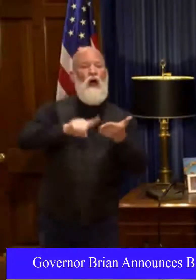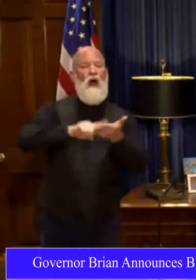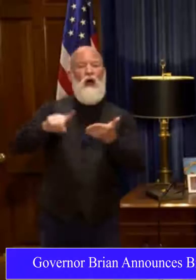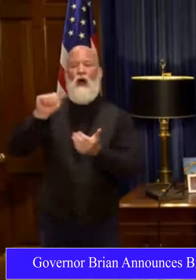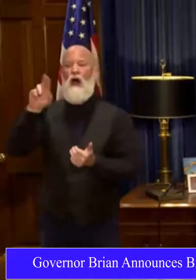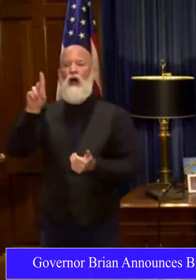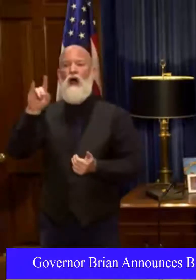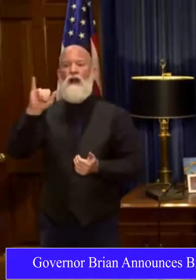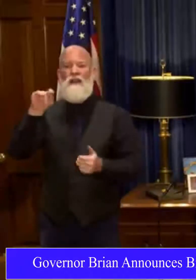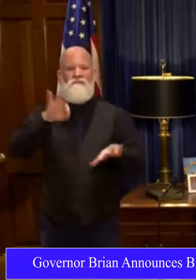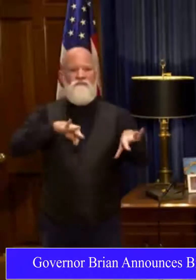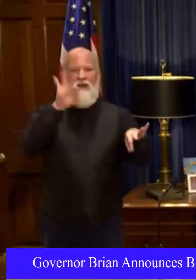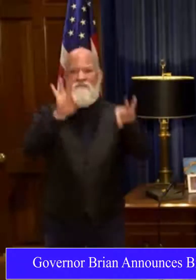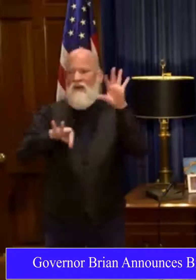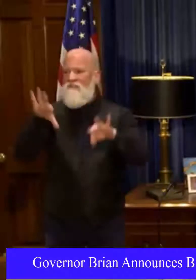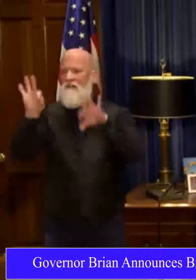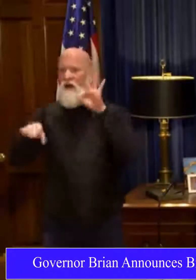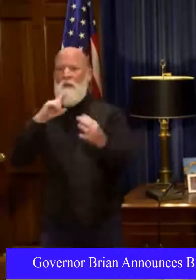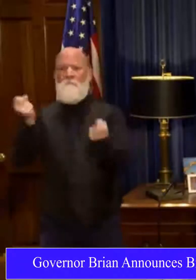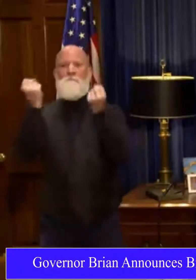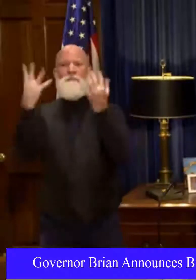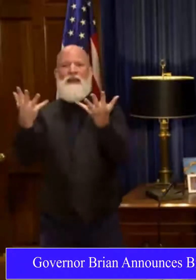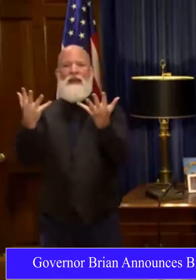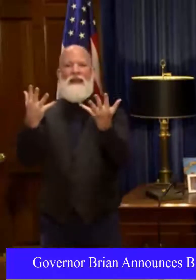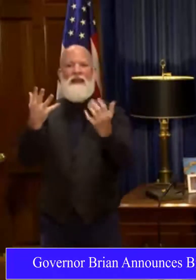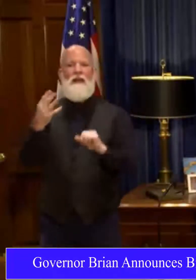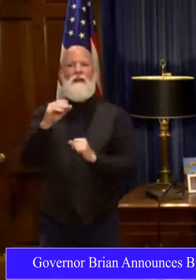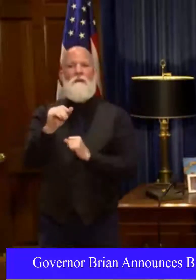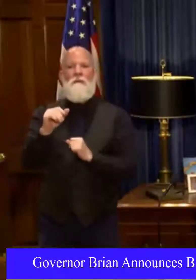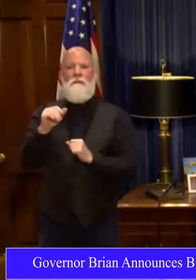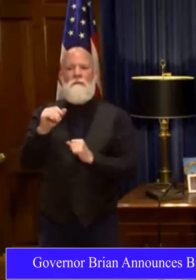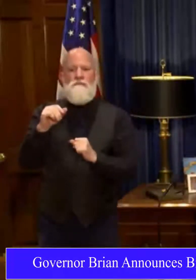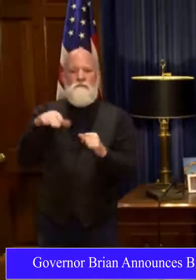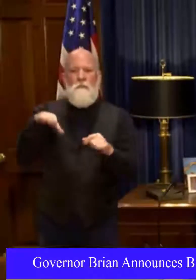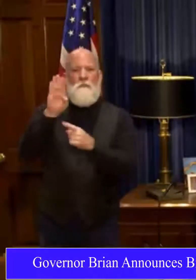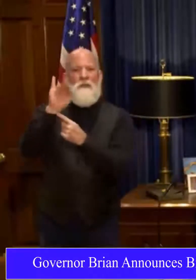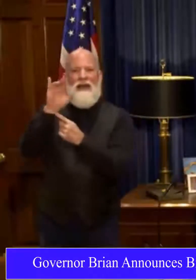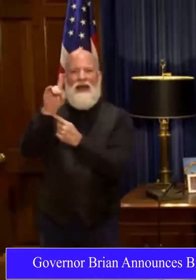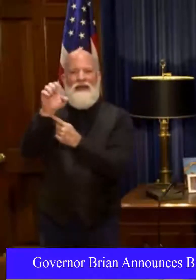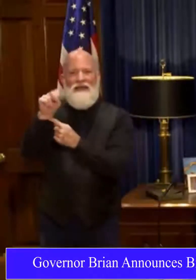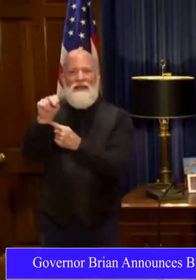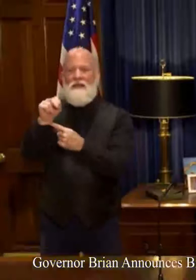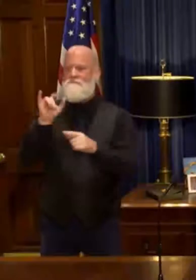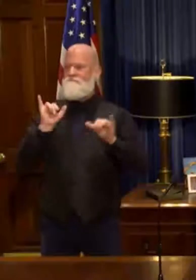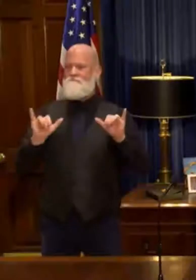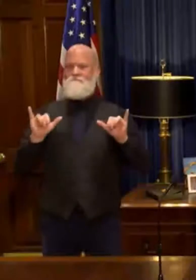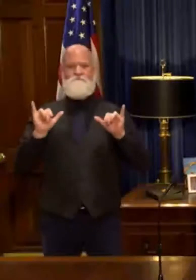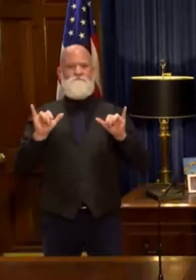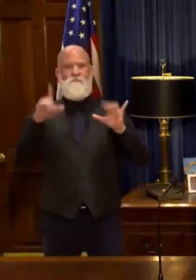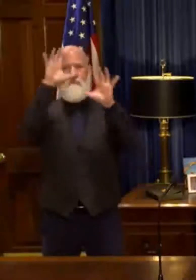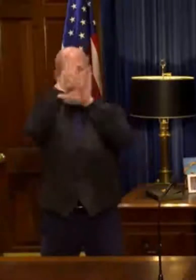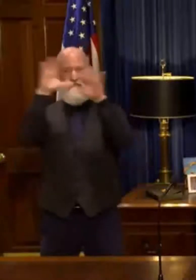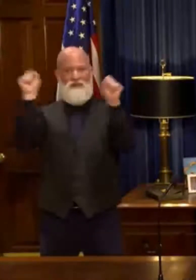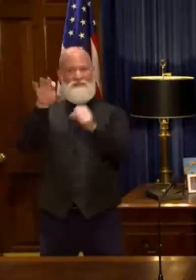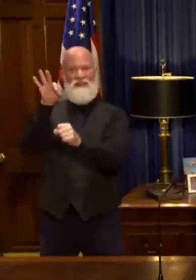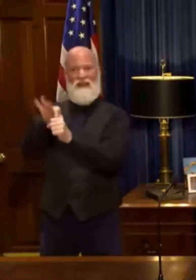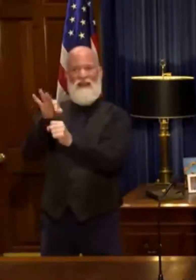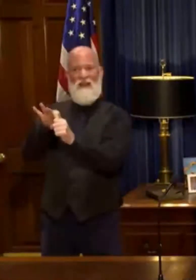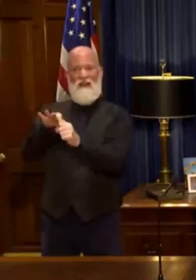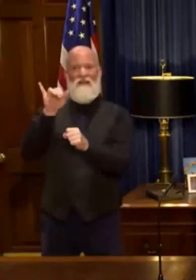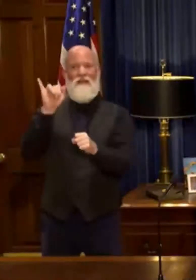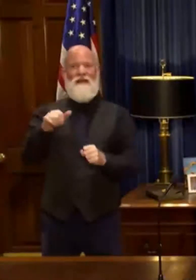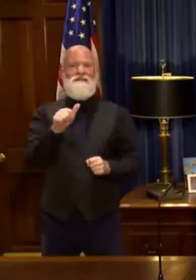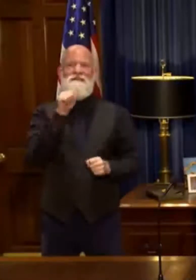ballots were found weeks after a razor-thin outcome in a presidential election. This is simply